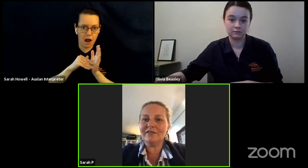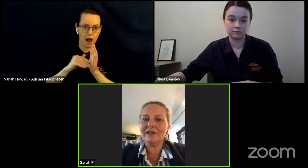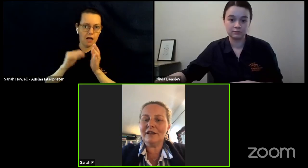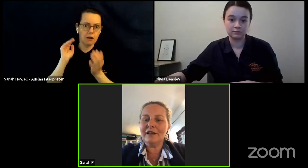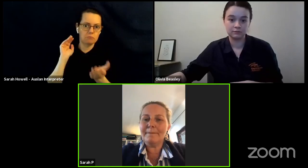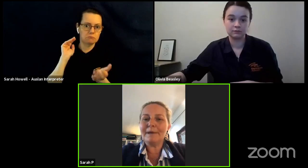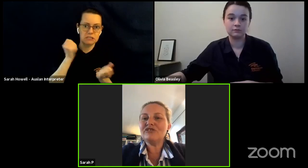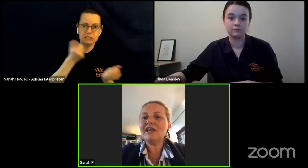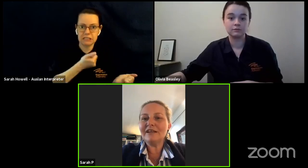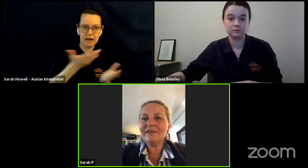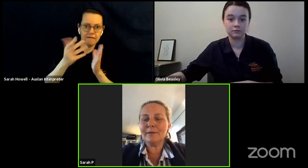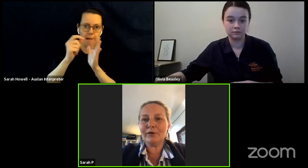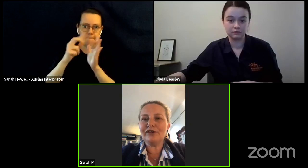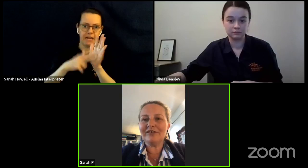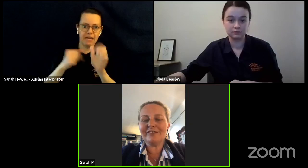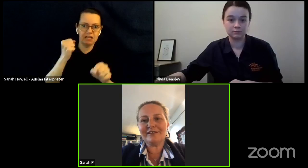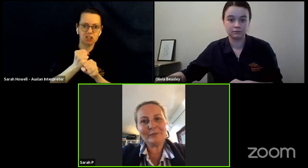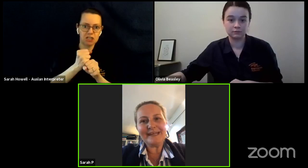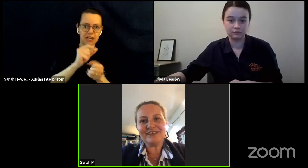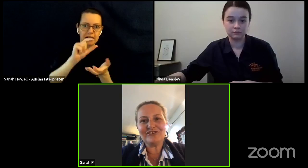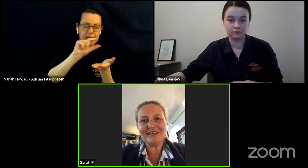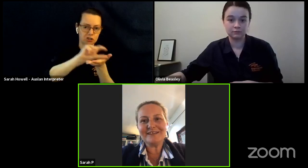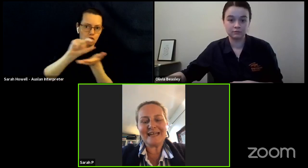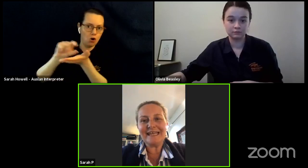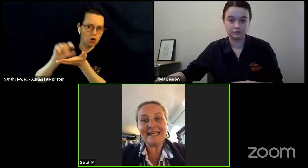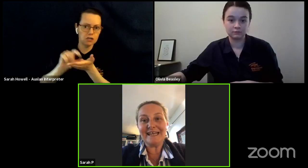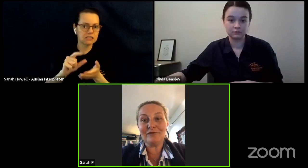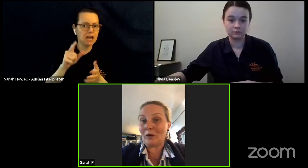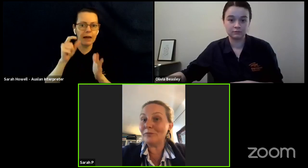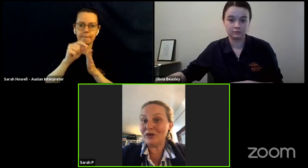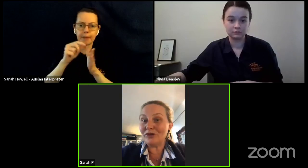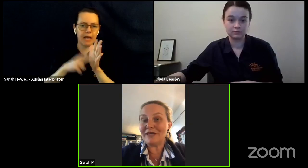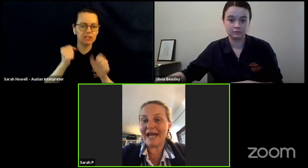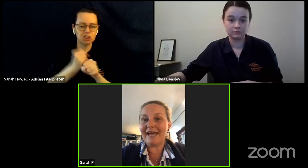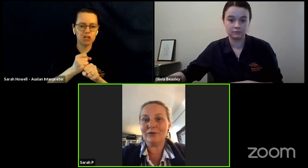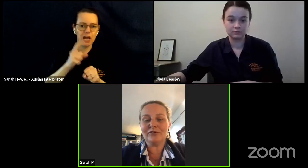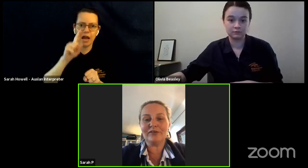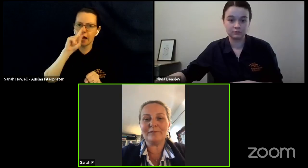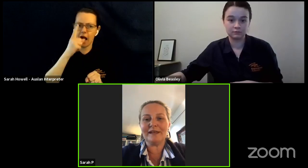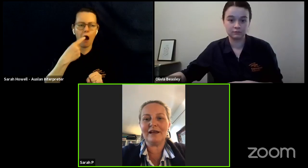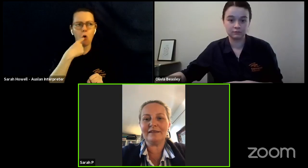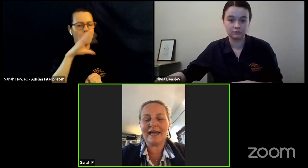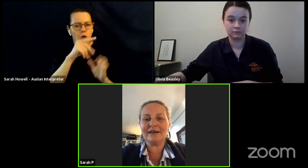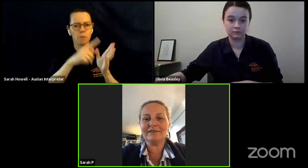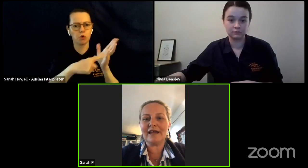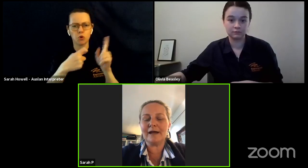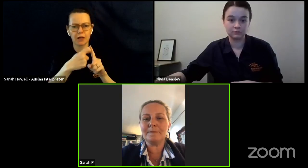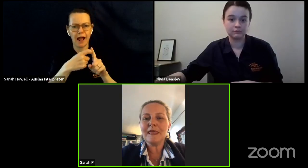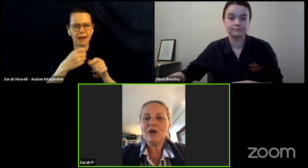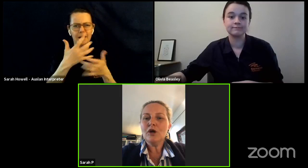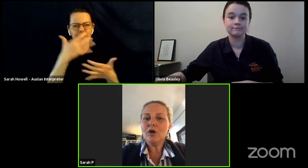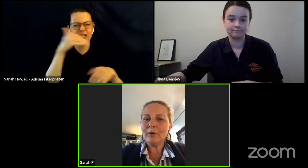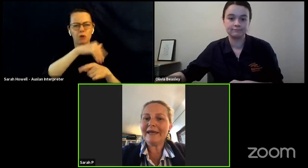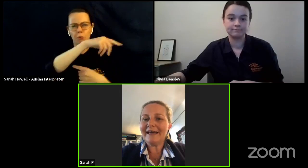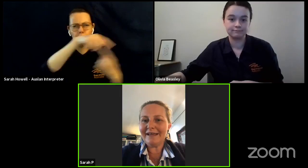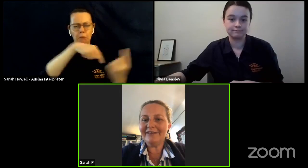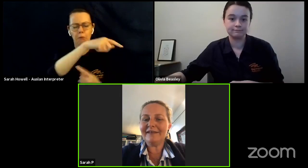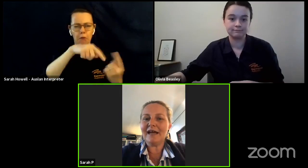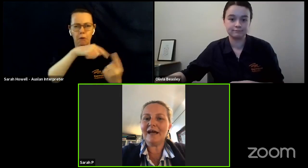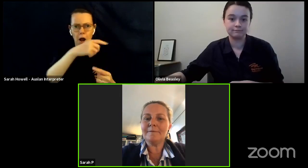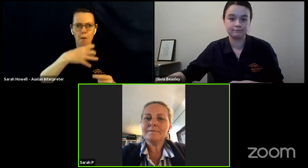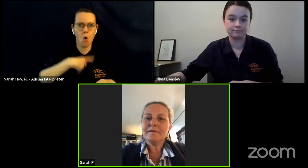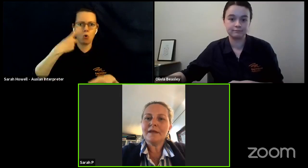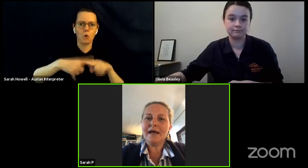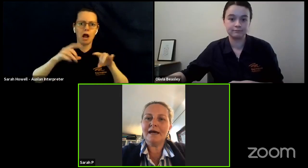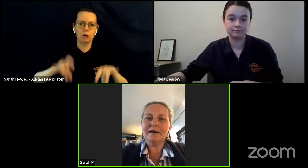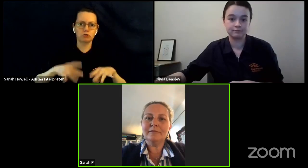PNG, it's a much easier process than PNG, say, getting it from the UK or something like that. Quicker,